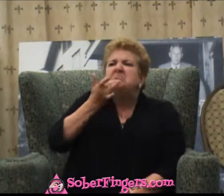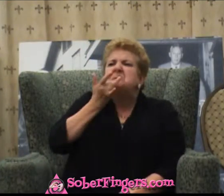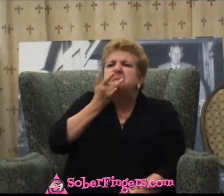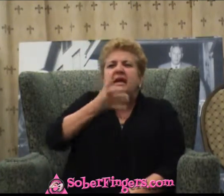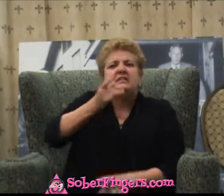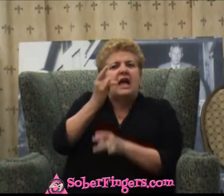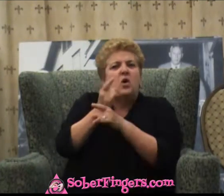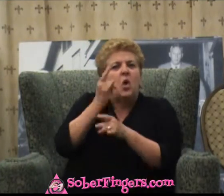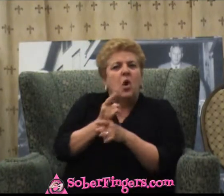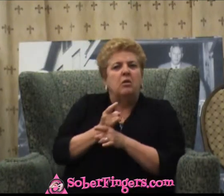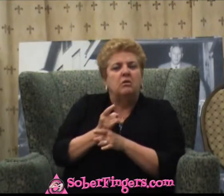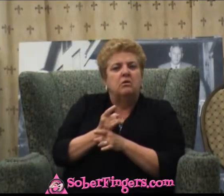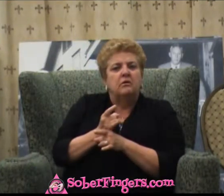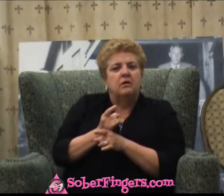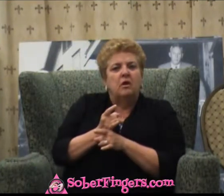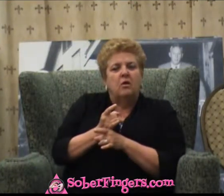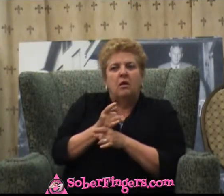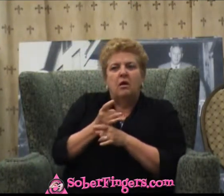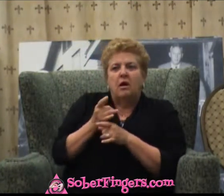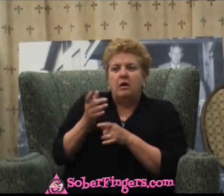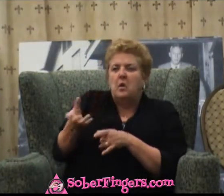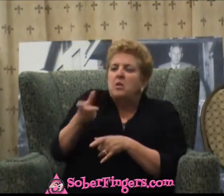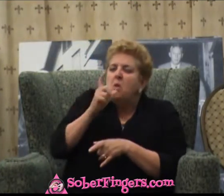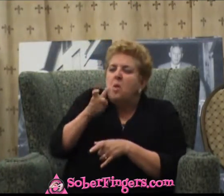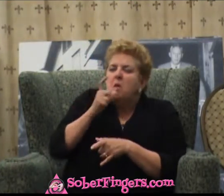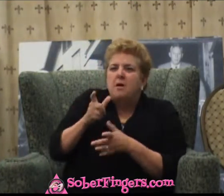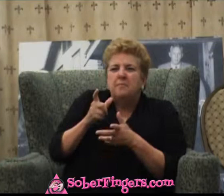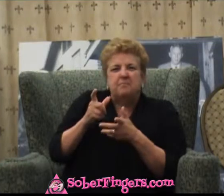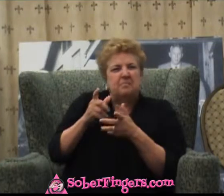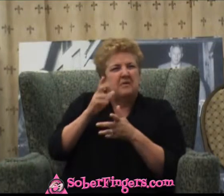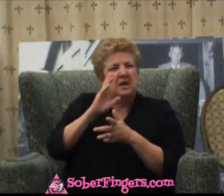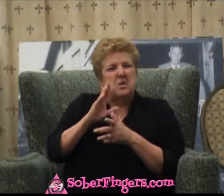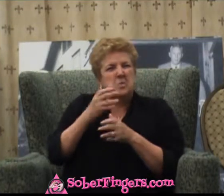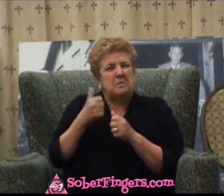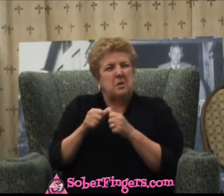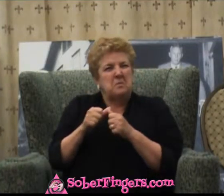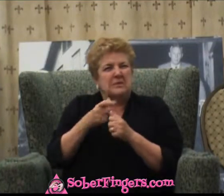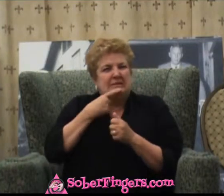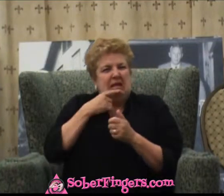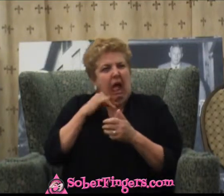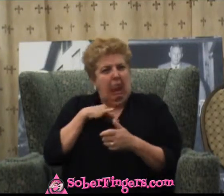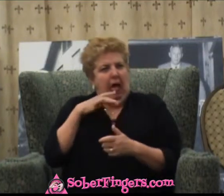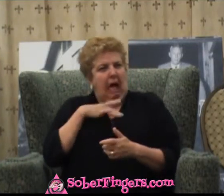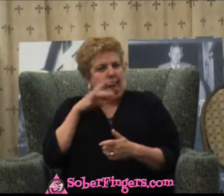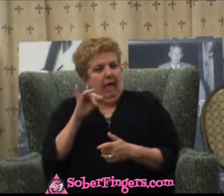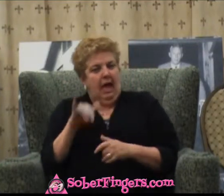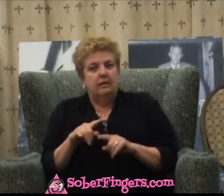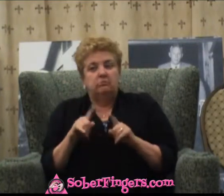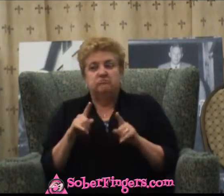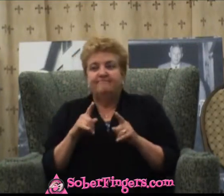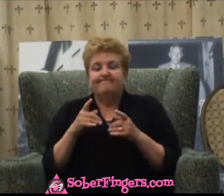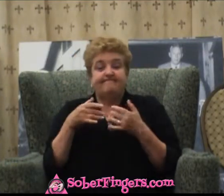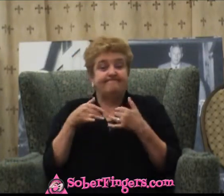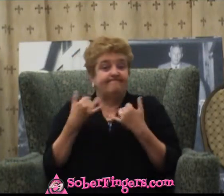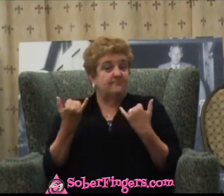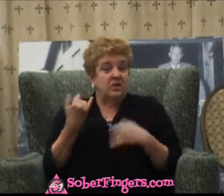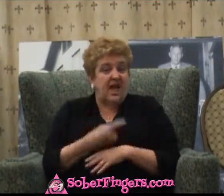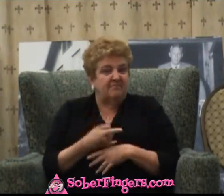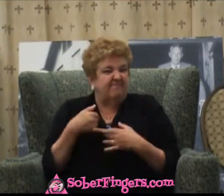recall ever liking it. I never was one who said I loved the taste of that. And to this day, I still don't like the taste of alcohol.